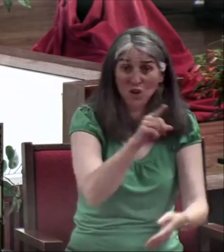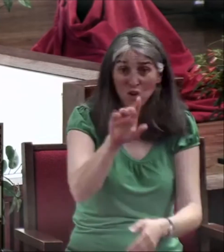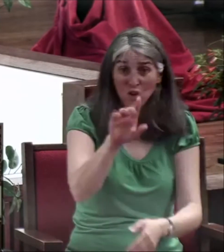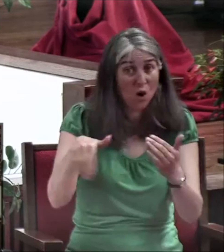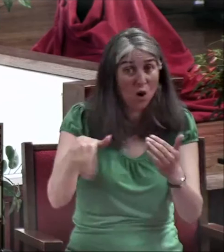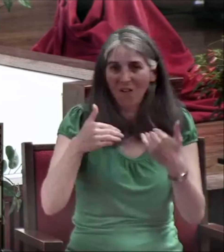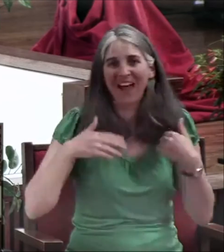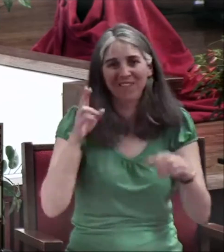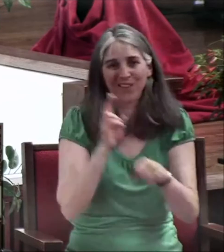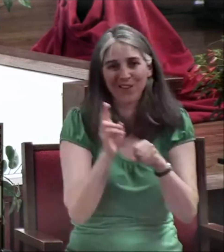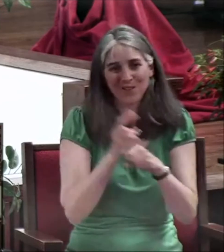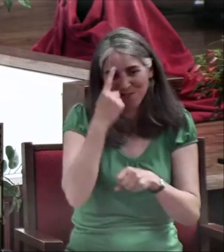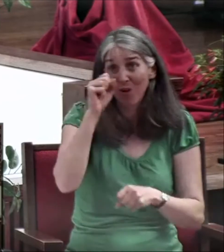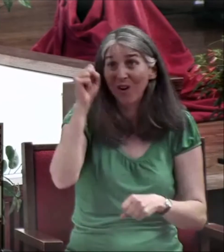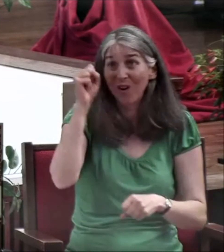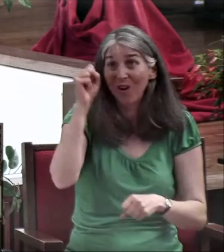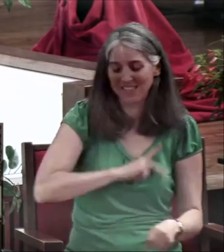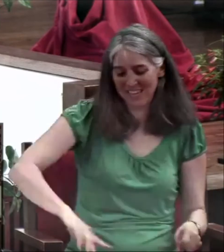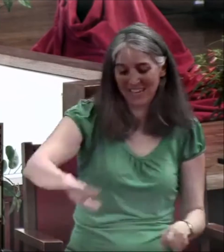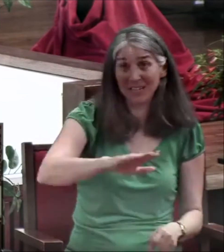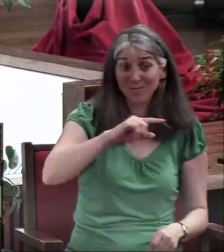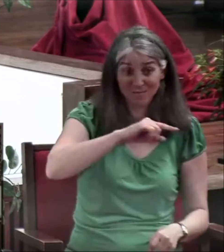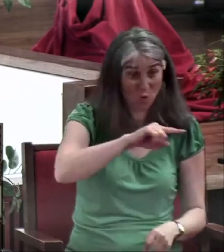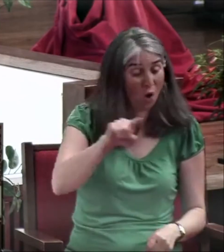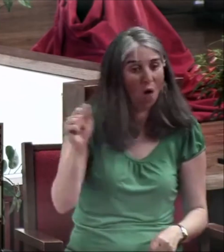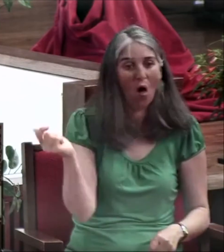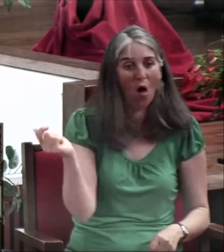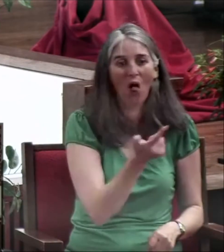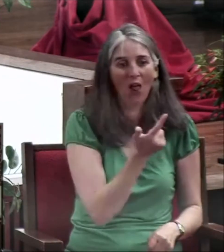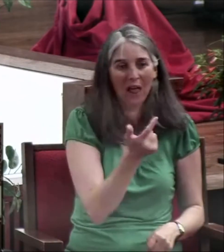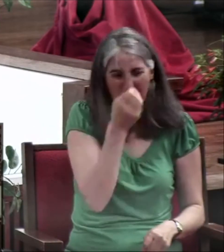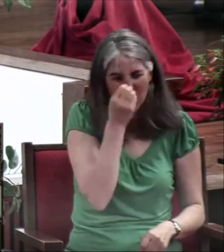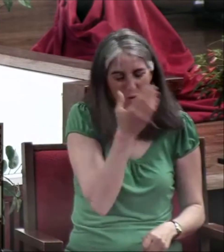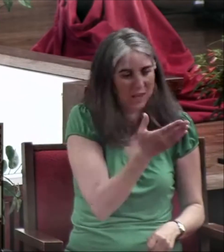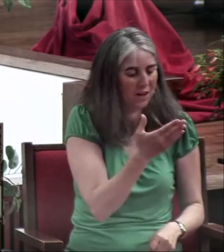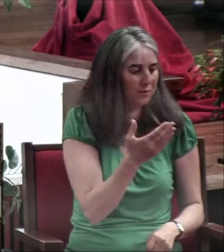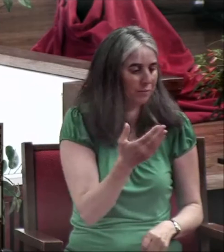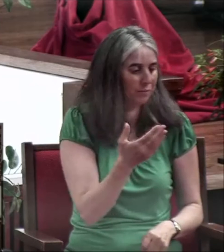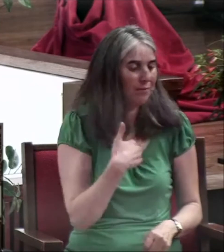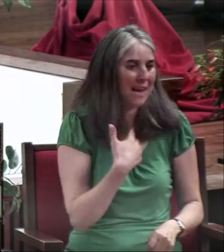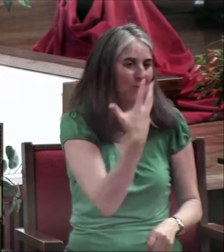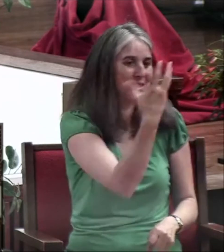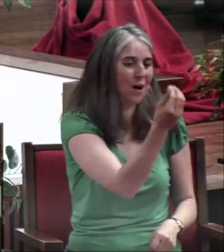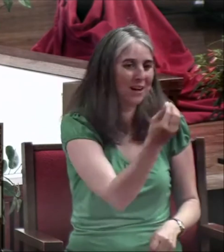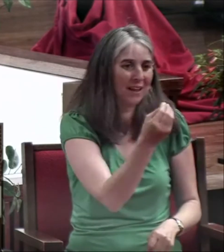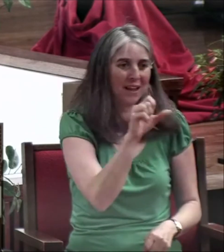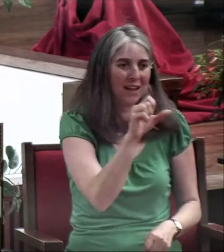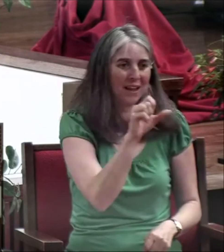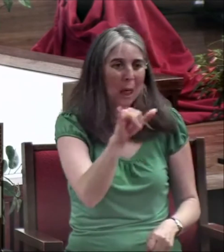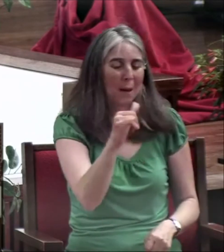the kingdom of God. And that doesn't, I don't care, I was out in the lobby just a bit